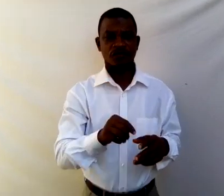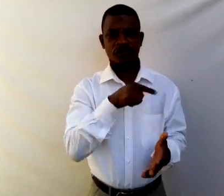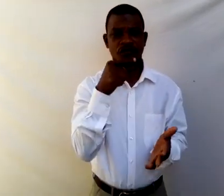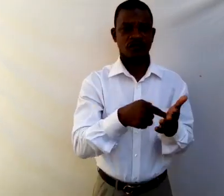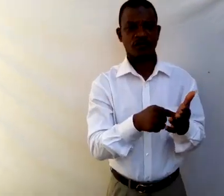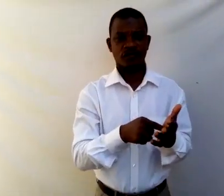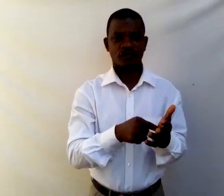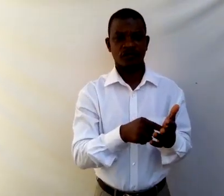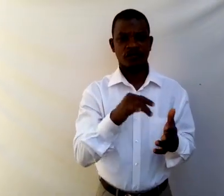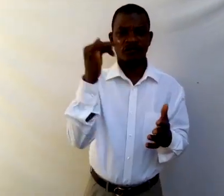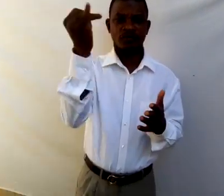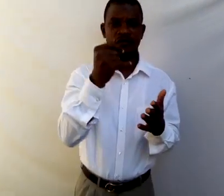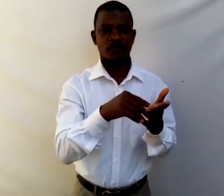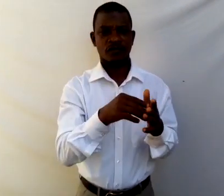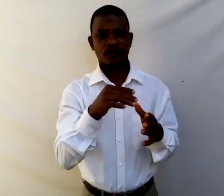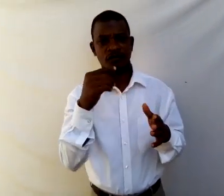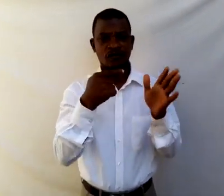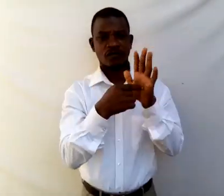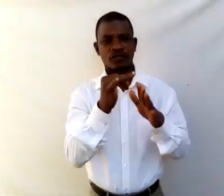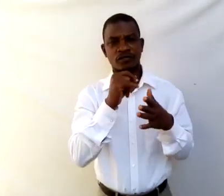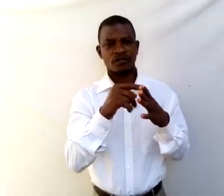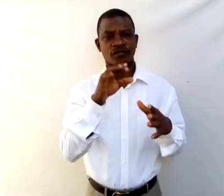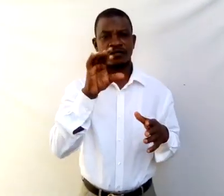This diagram shows bones of the vertebral column.